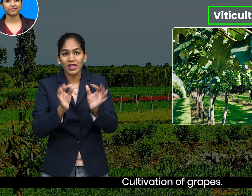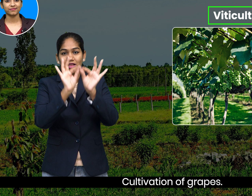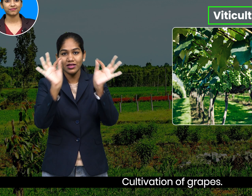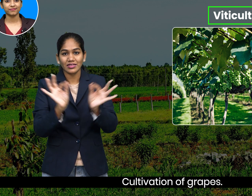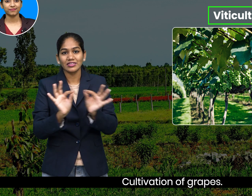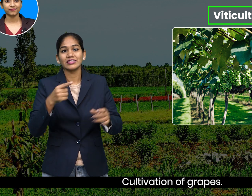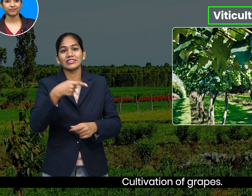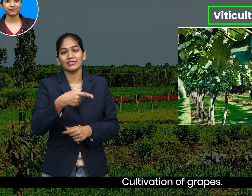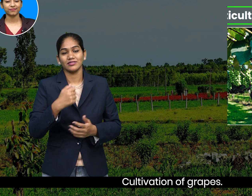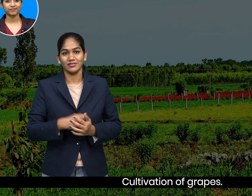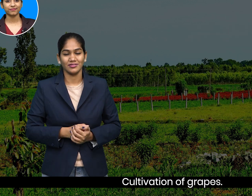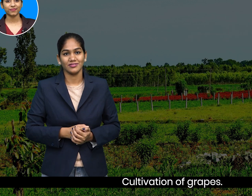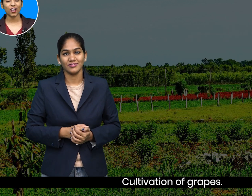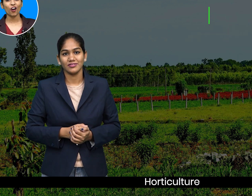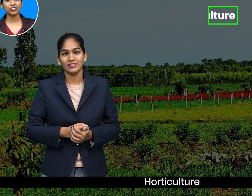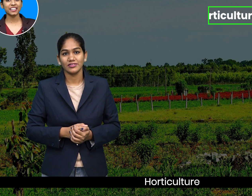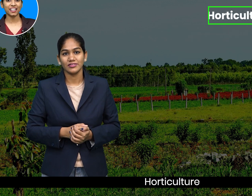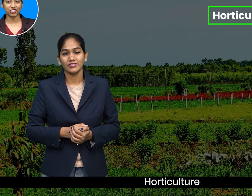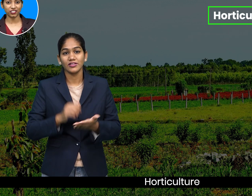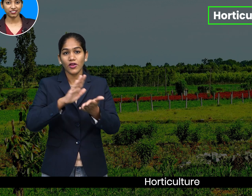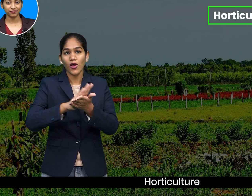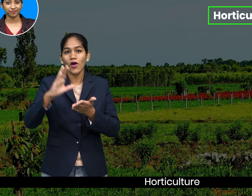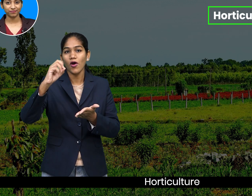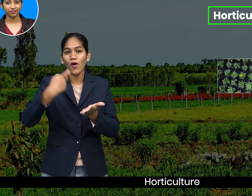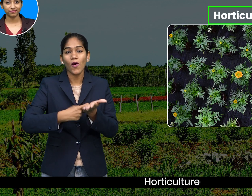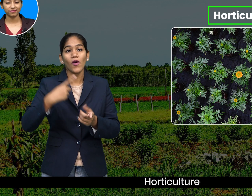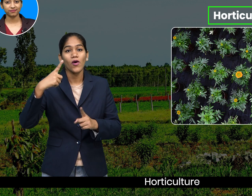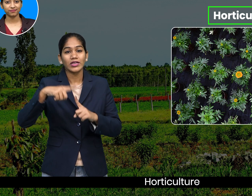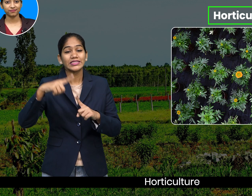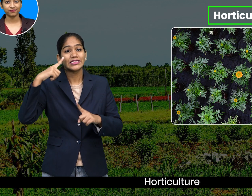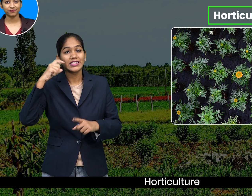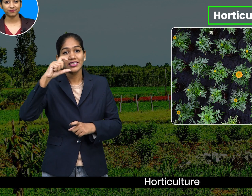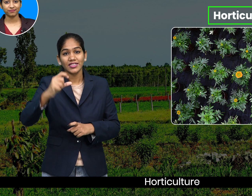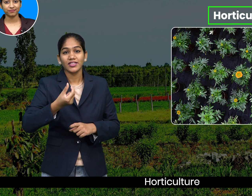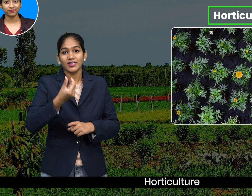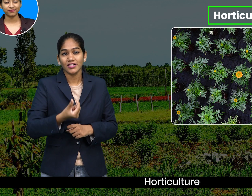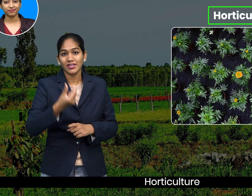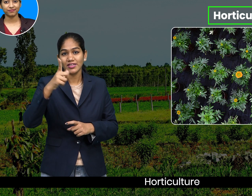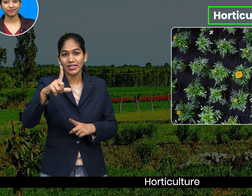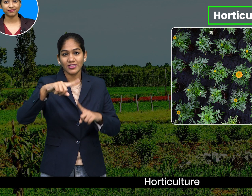Horticulture,